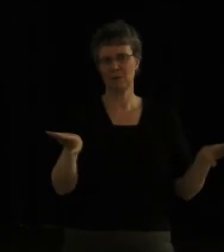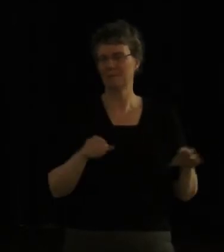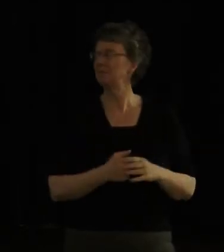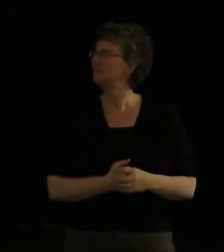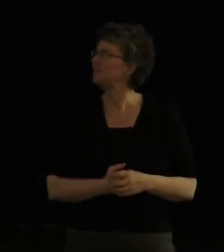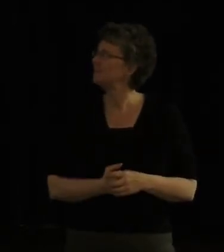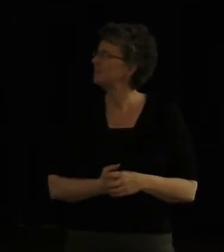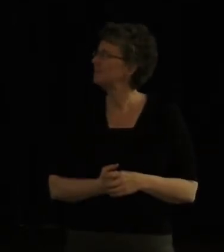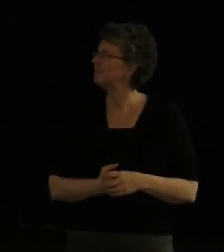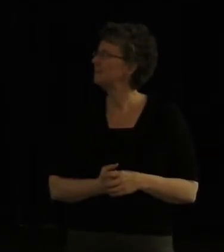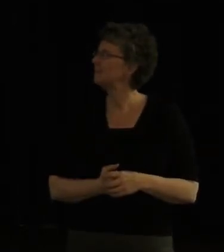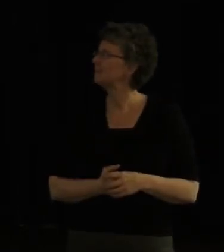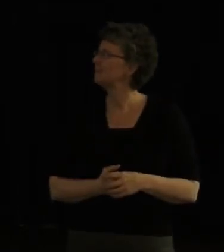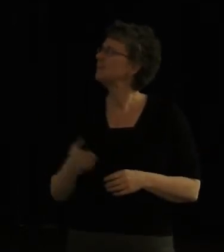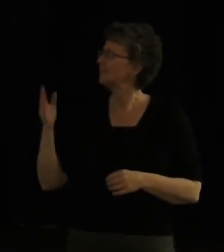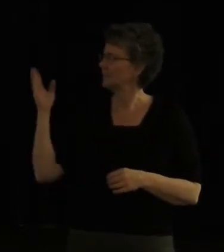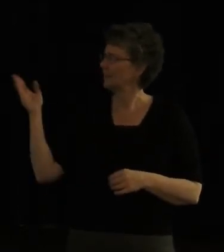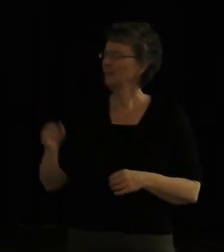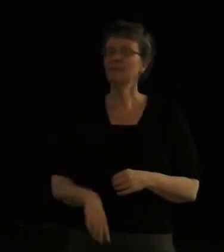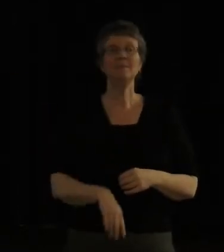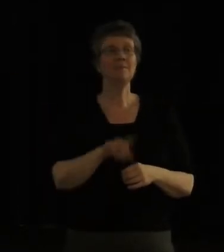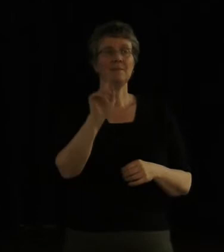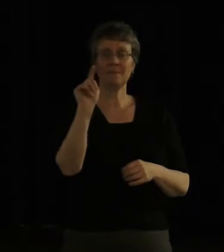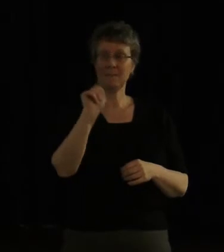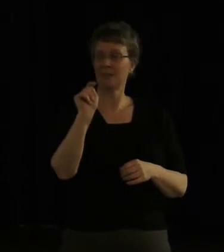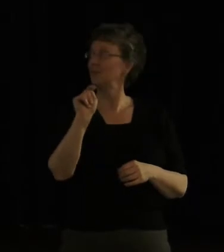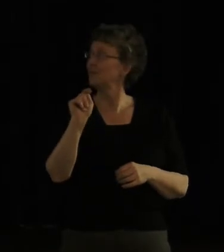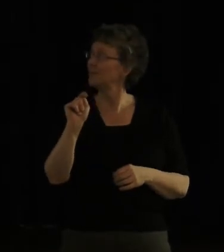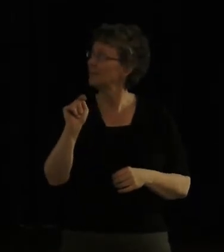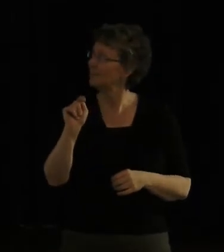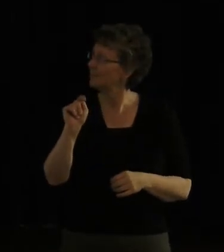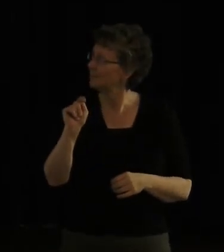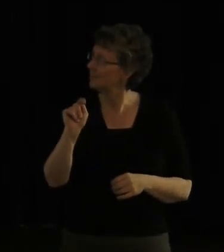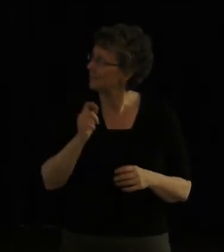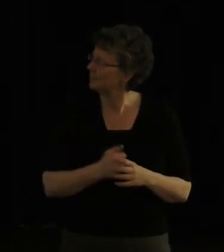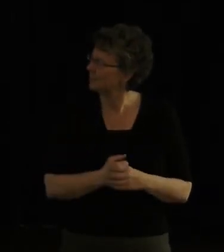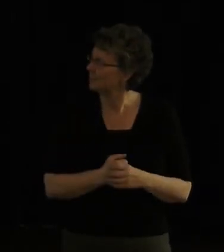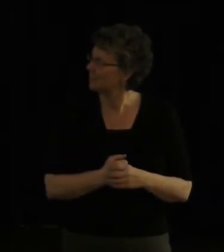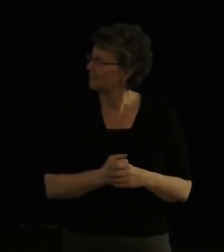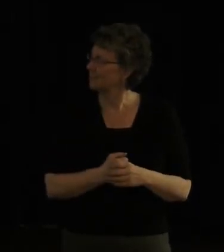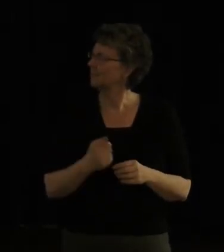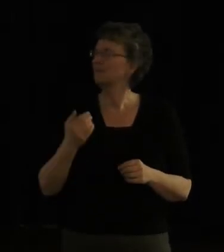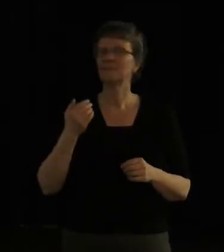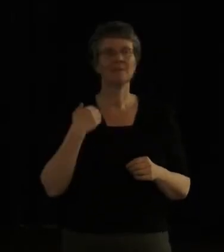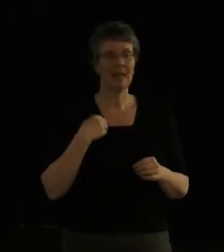Bathrooms. This has a color contrasting border in the bathroom, which allows somebody with low vision